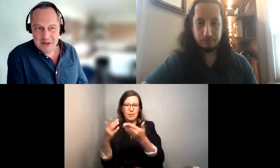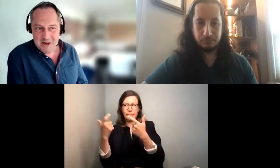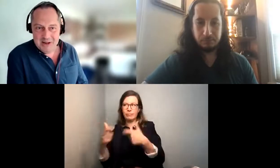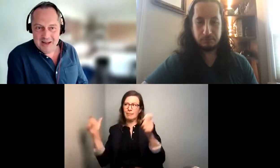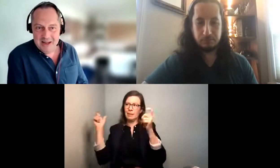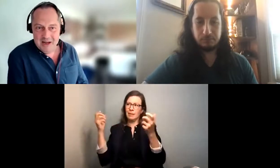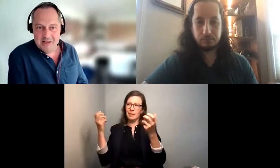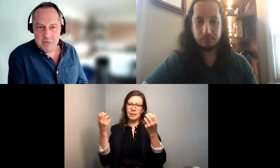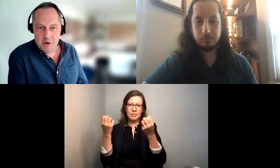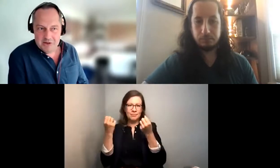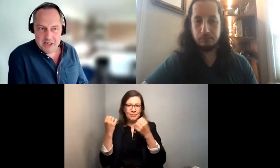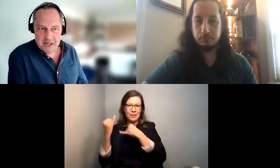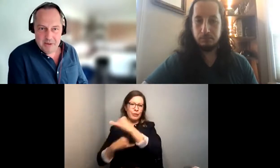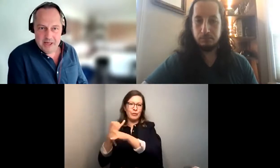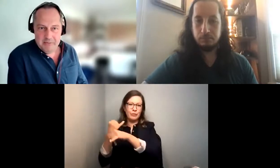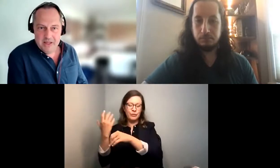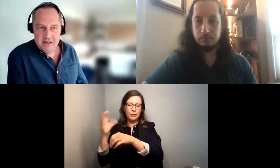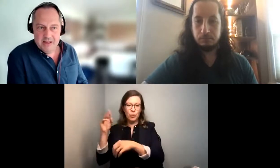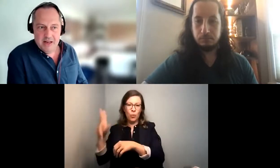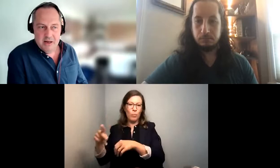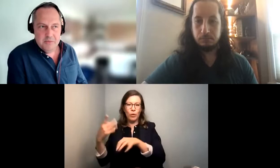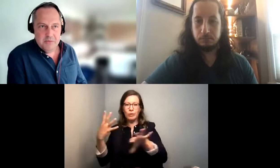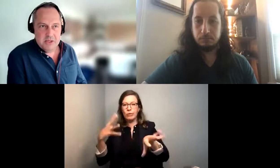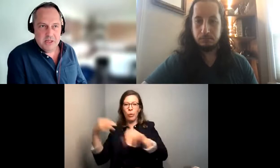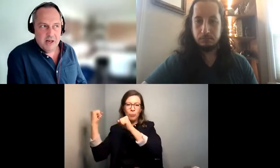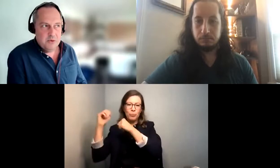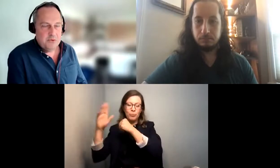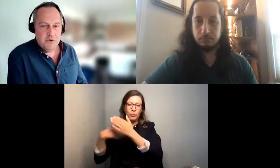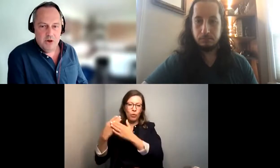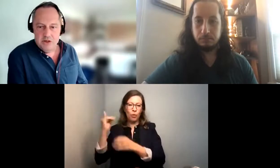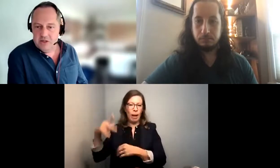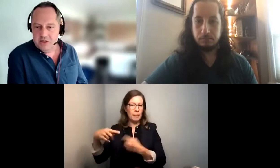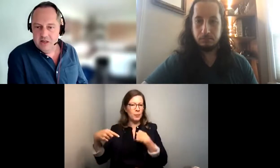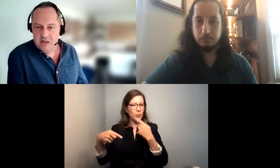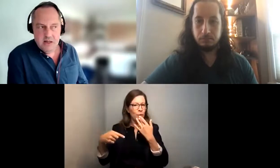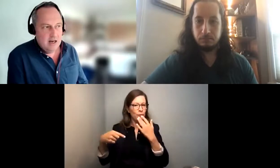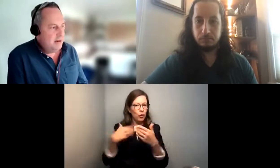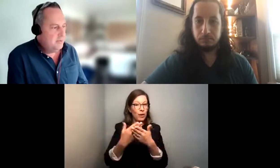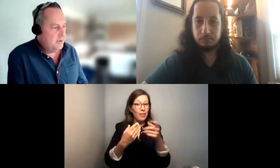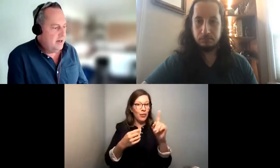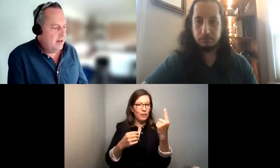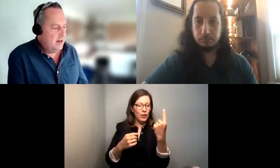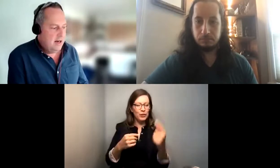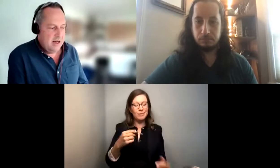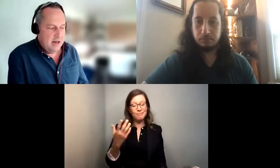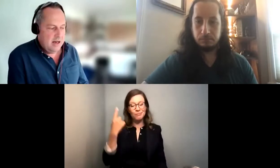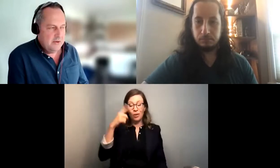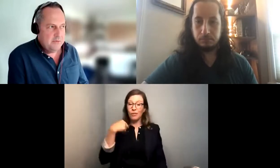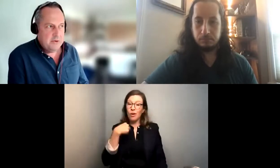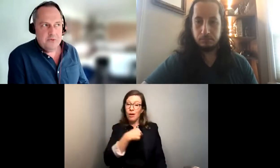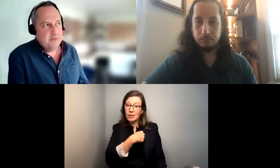comes along and swallows up the IP. So for us, I